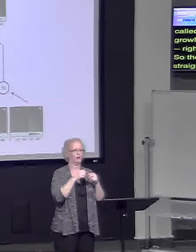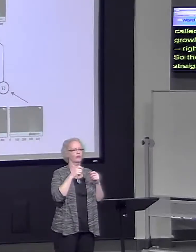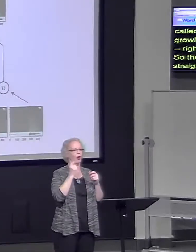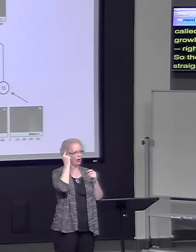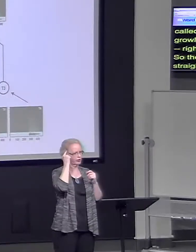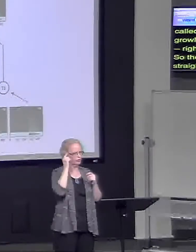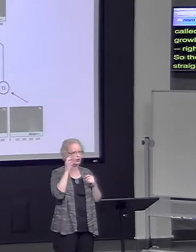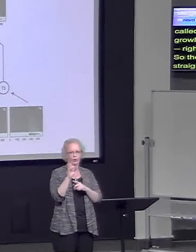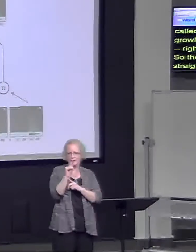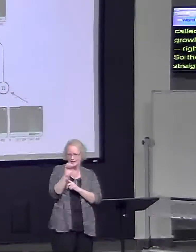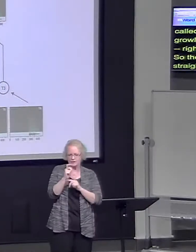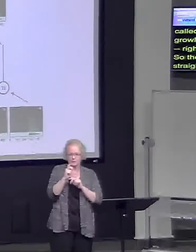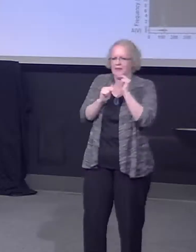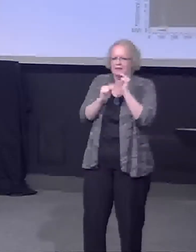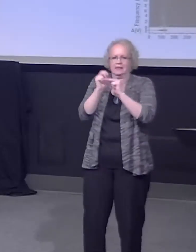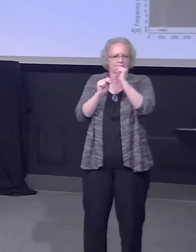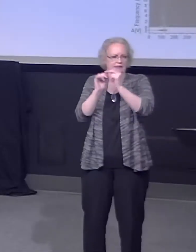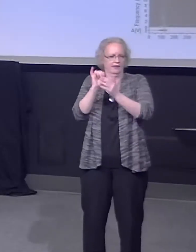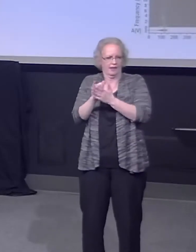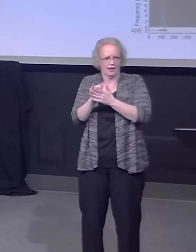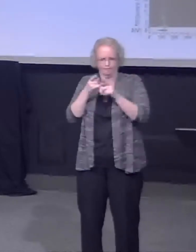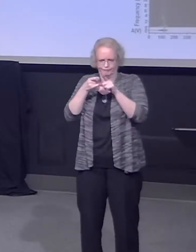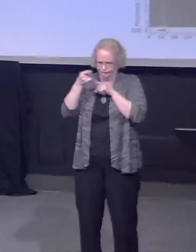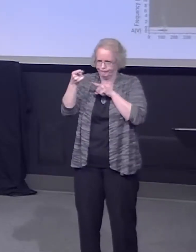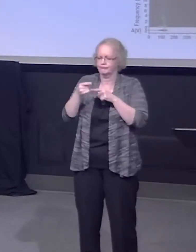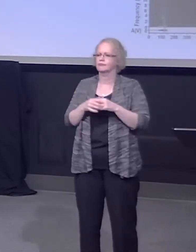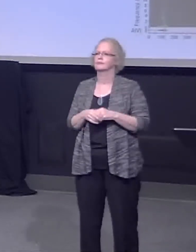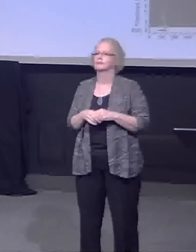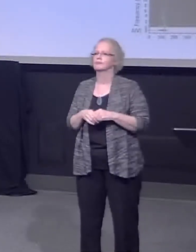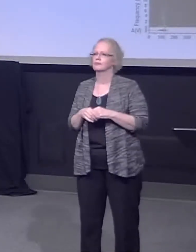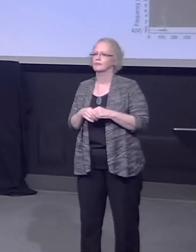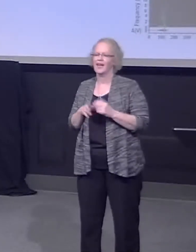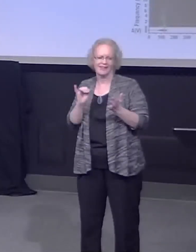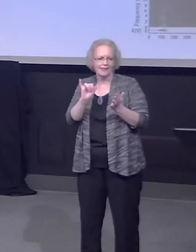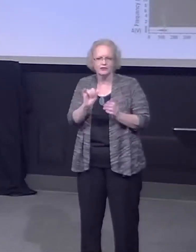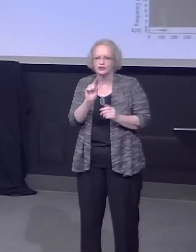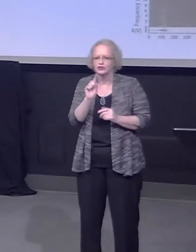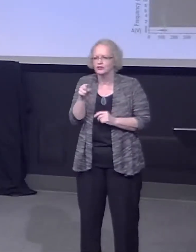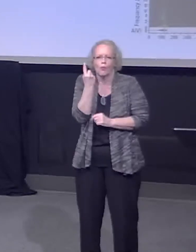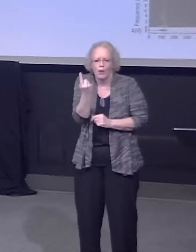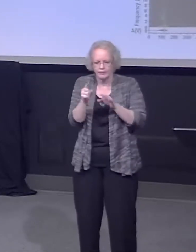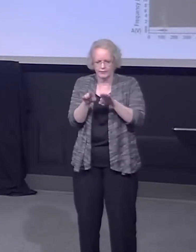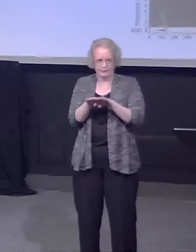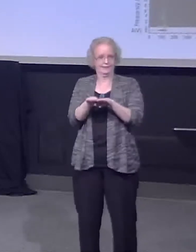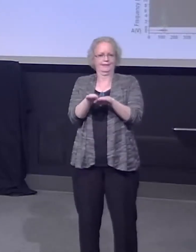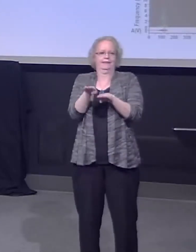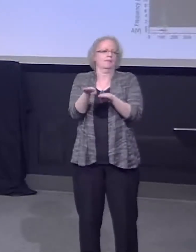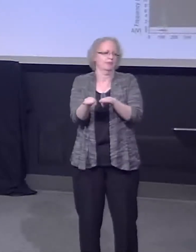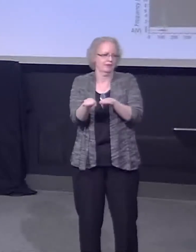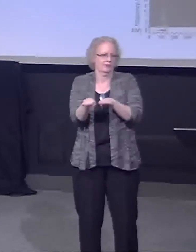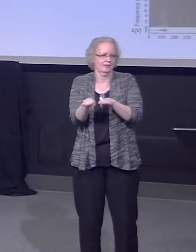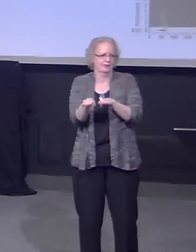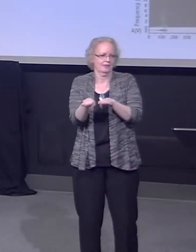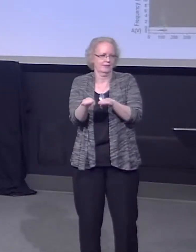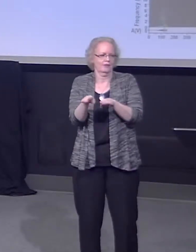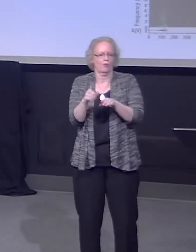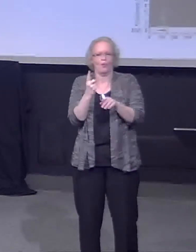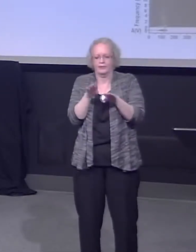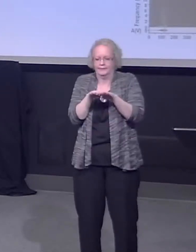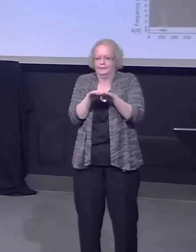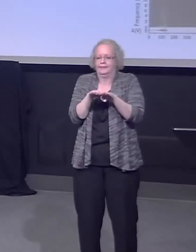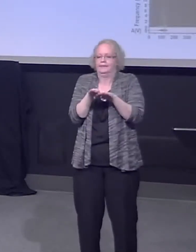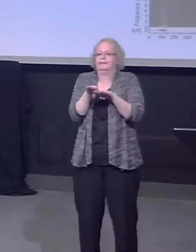for communication calls. And this is a sort of one small step towards a system that we might